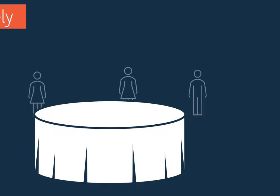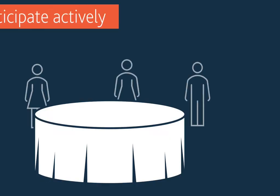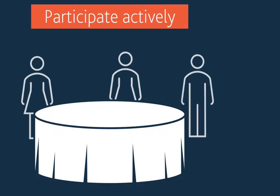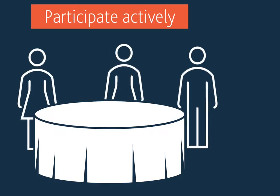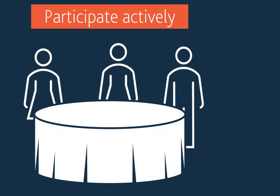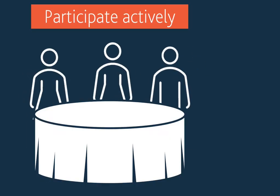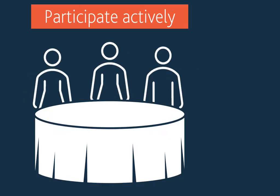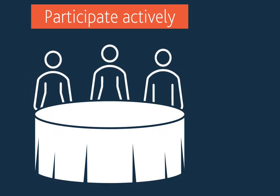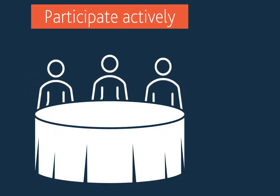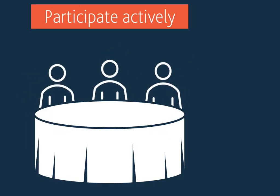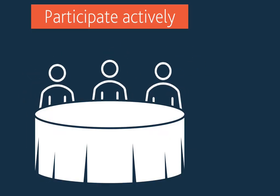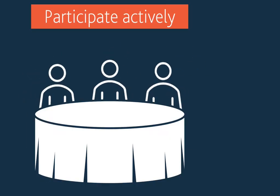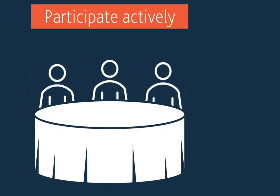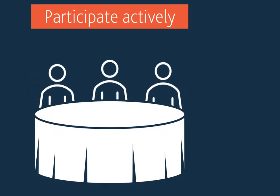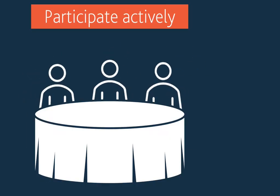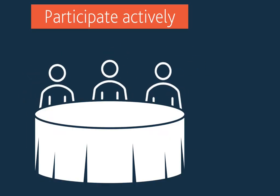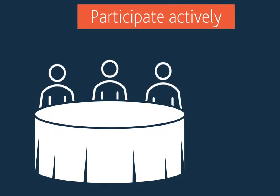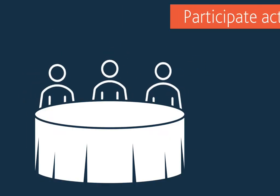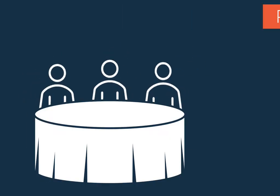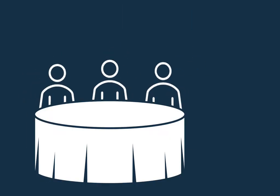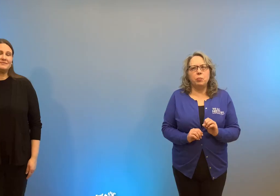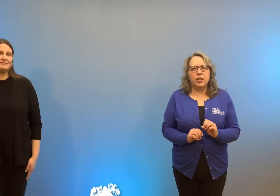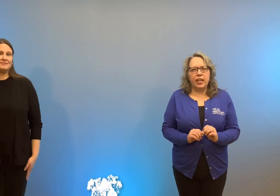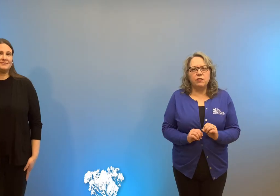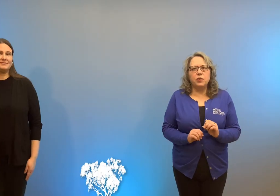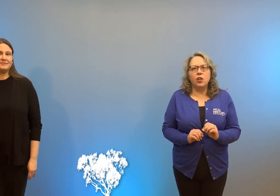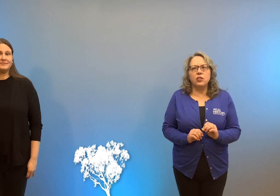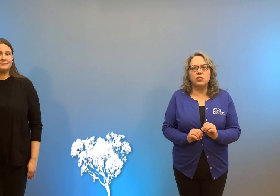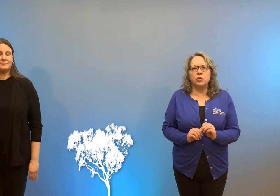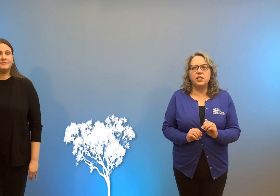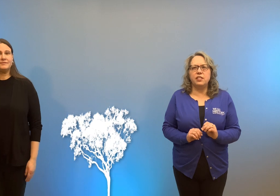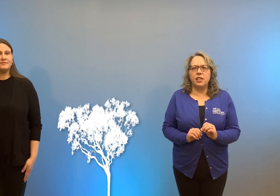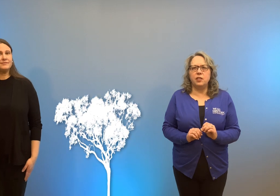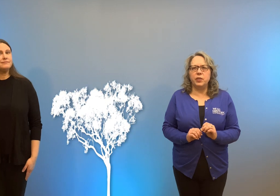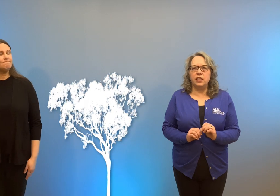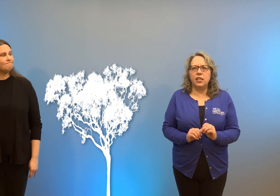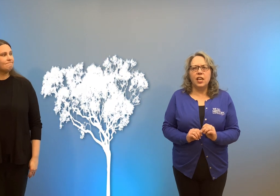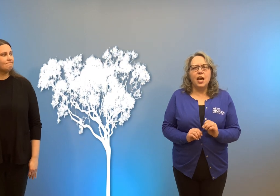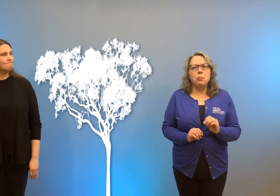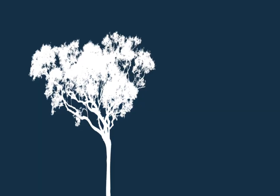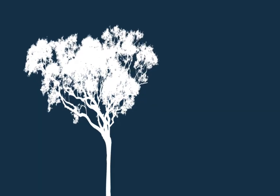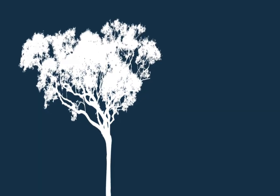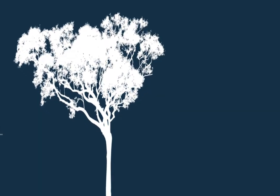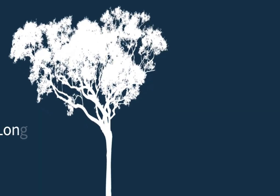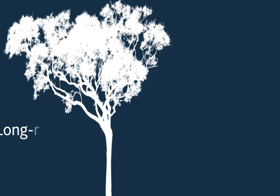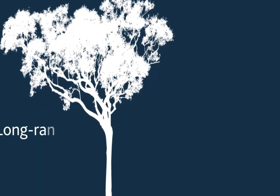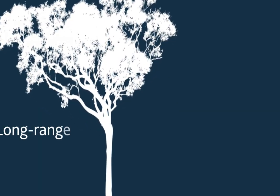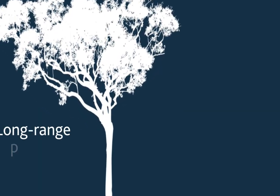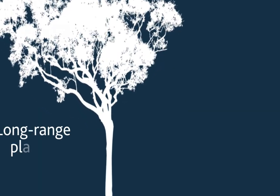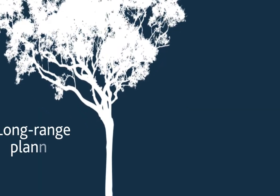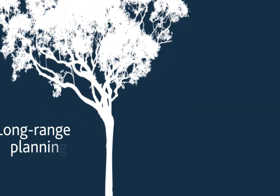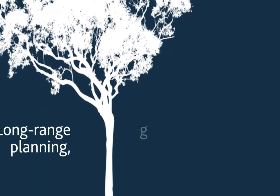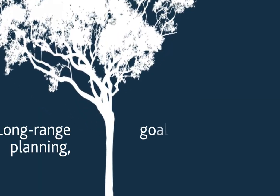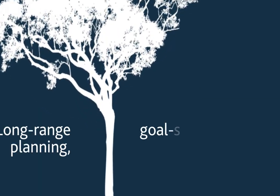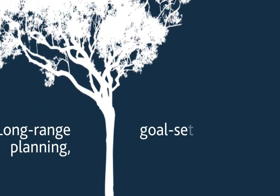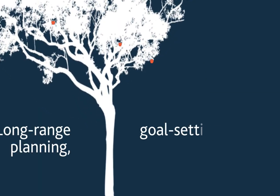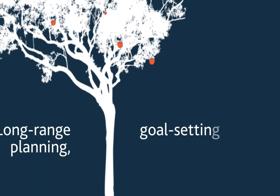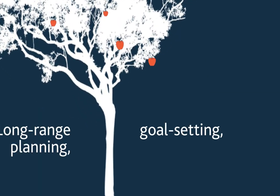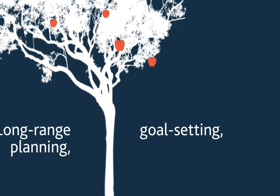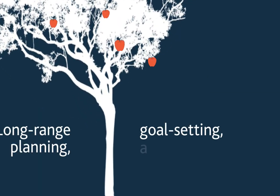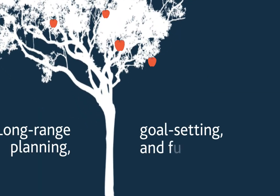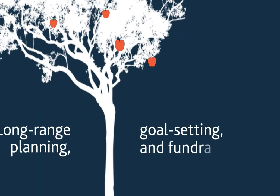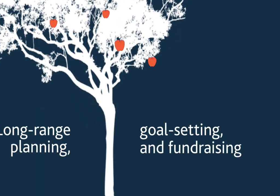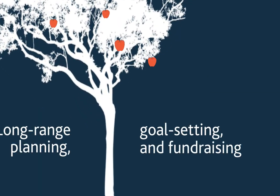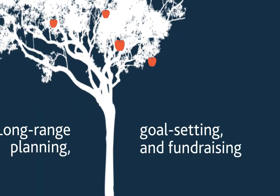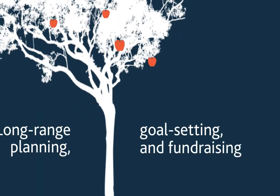actively, attend board meetings, and events. They plan for long-term sustainability by engaging in long-range planning, goal